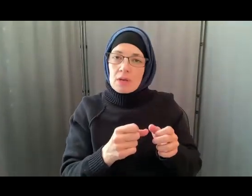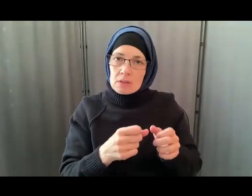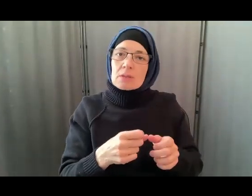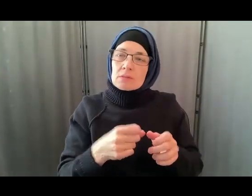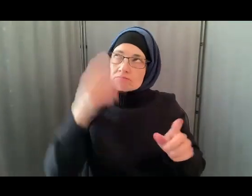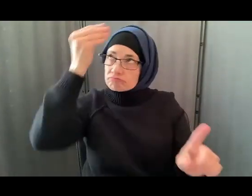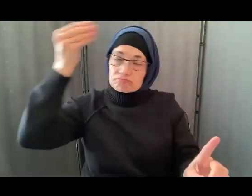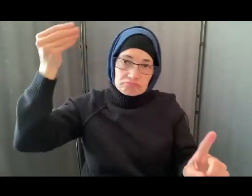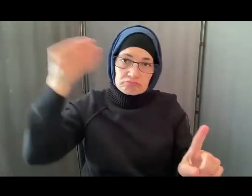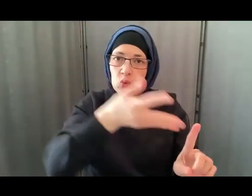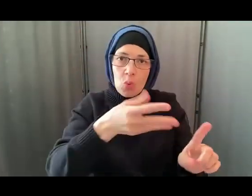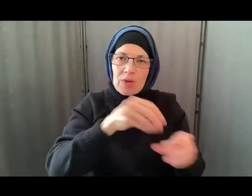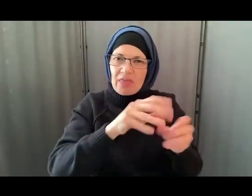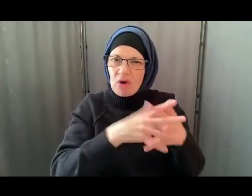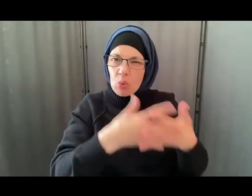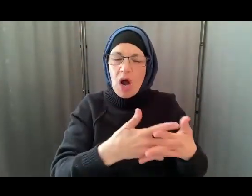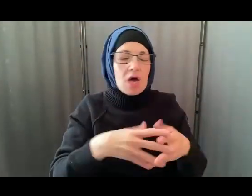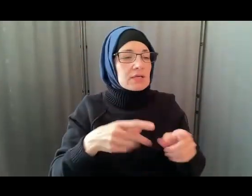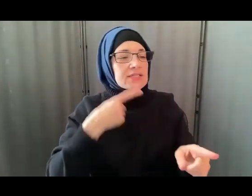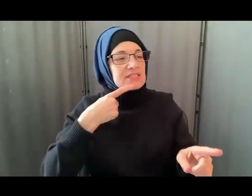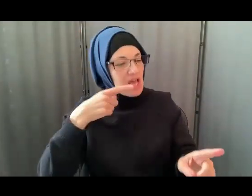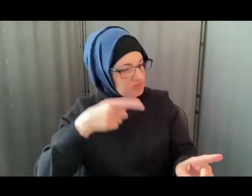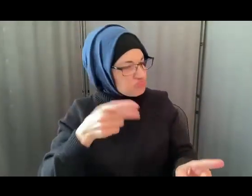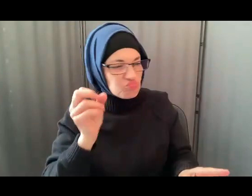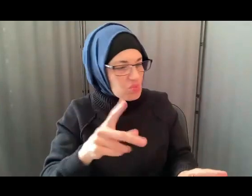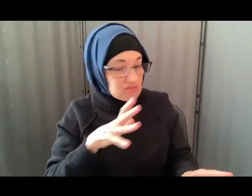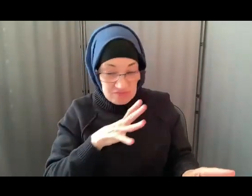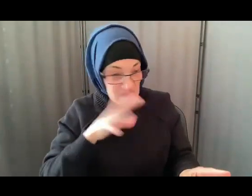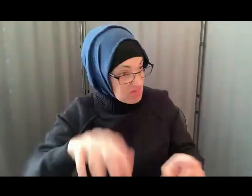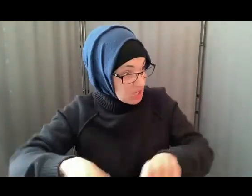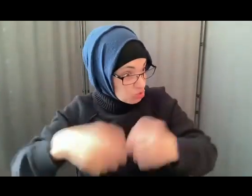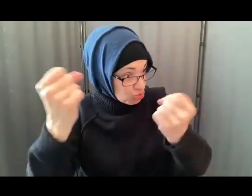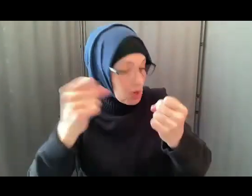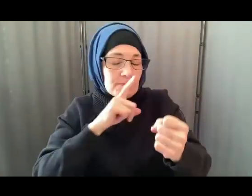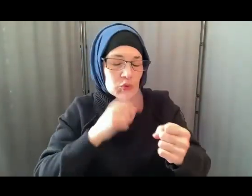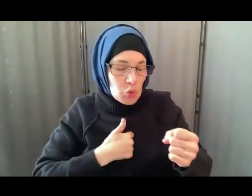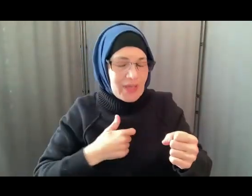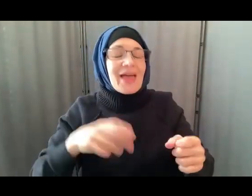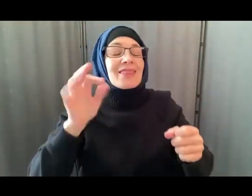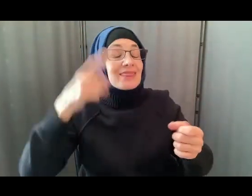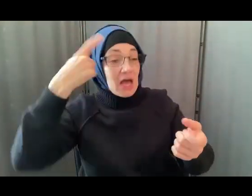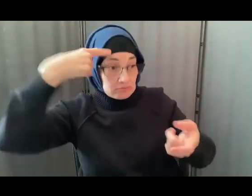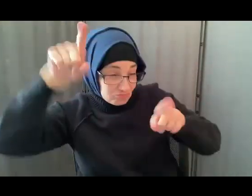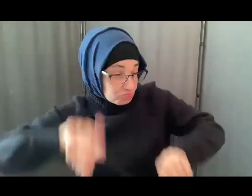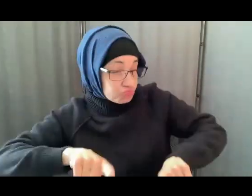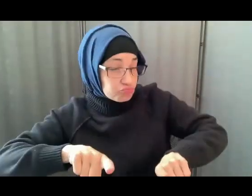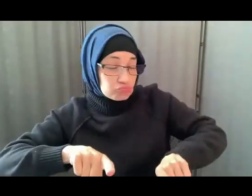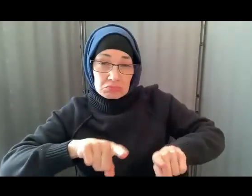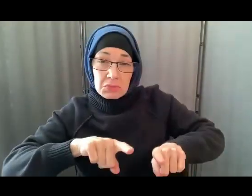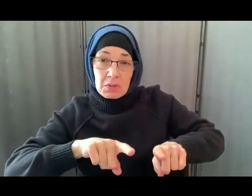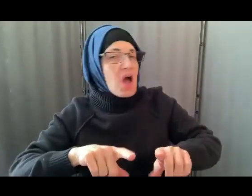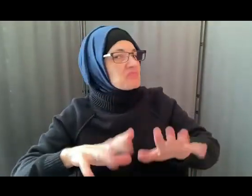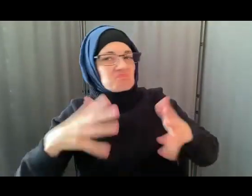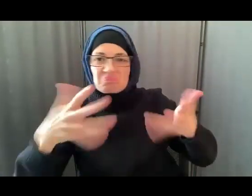truce agreement and to tell them it is finished. In any way, Allah